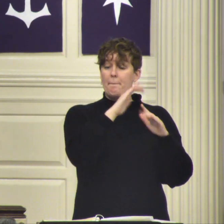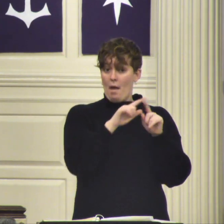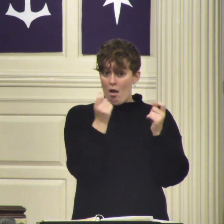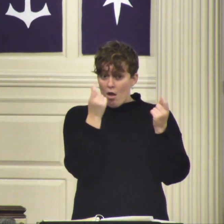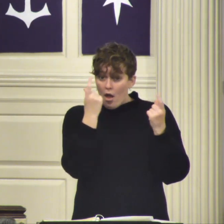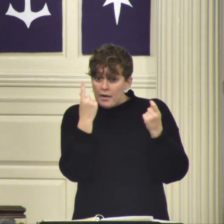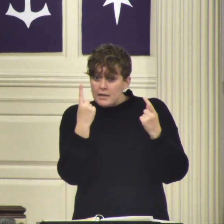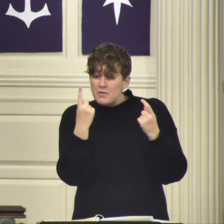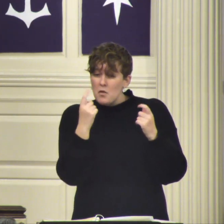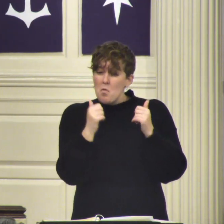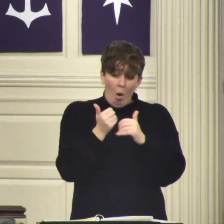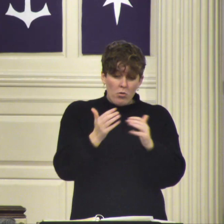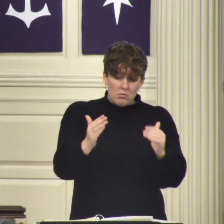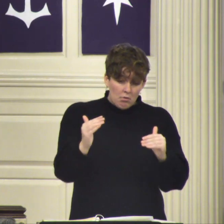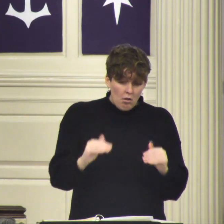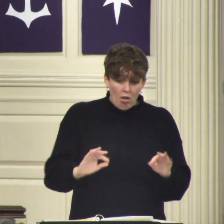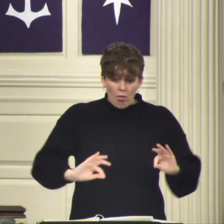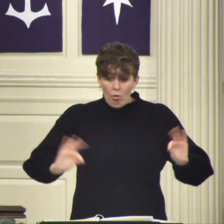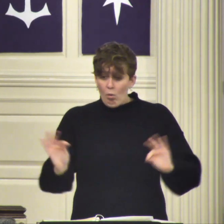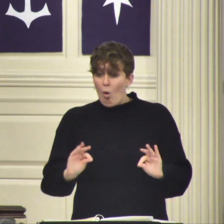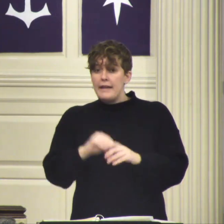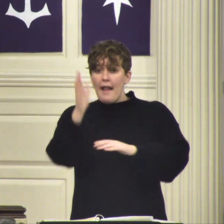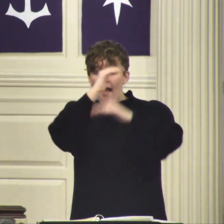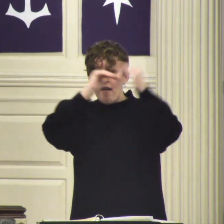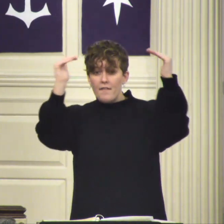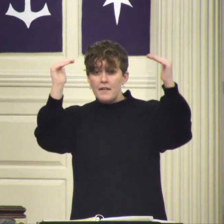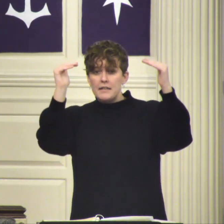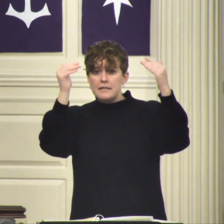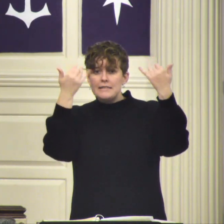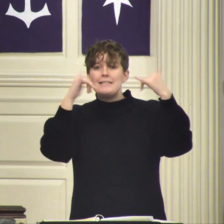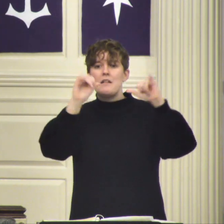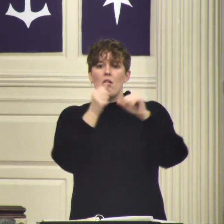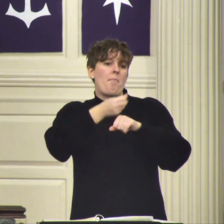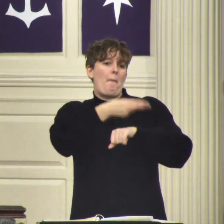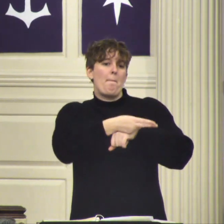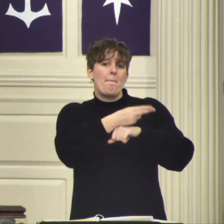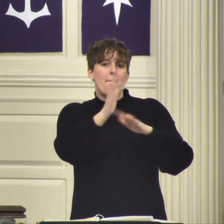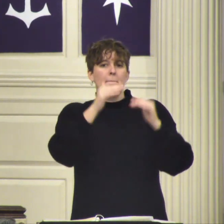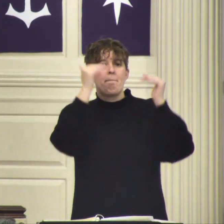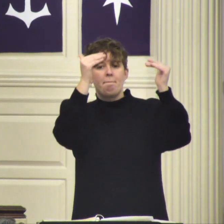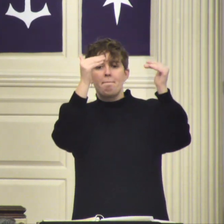least in the kingdom of heaven is greater than he."